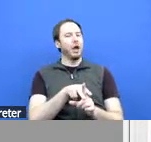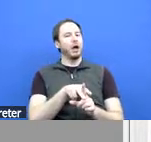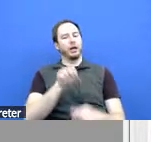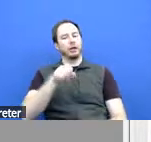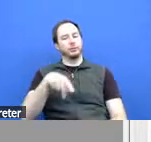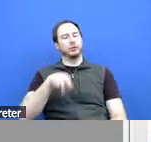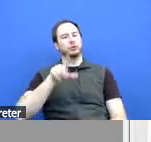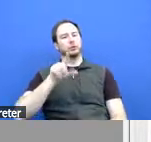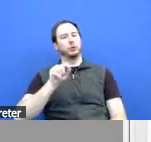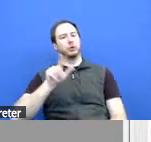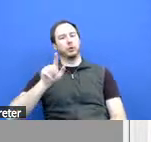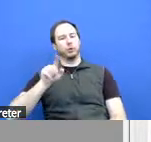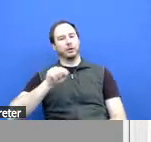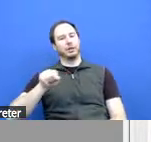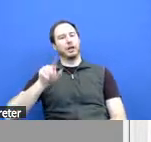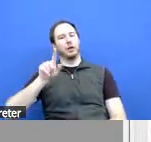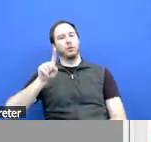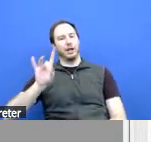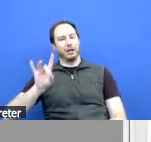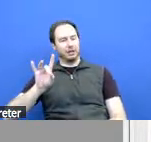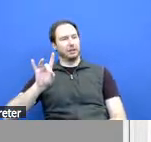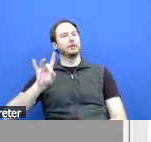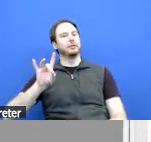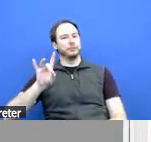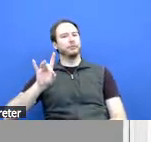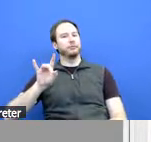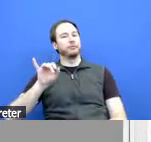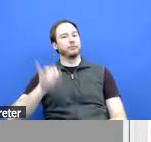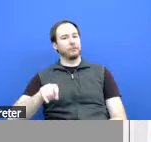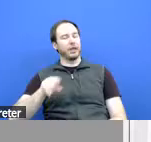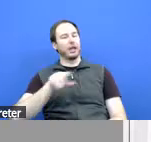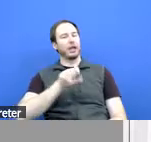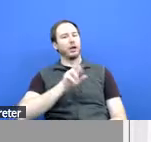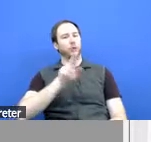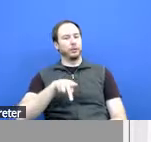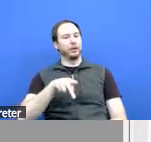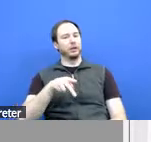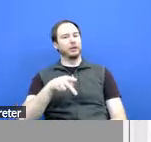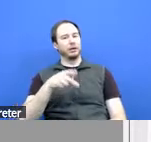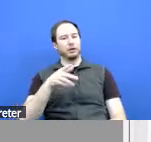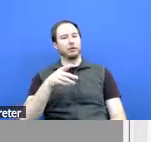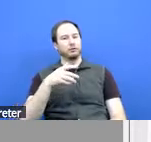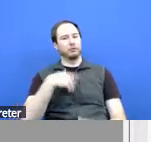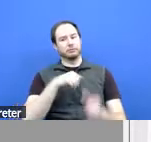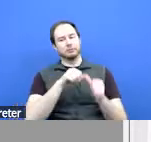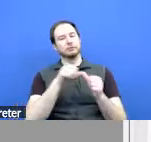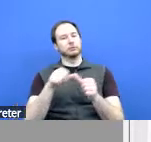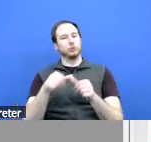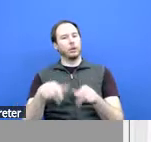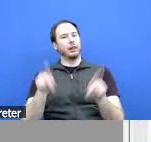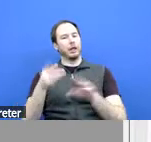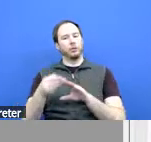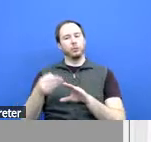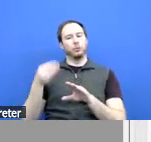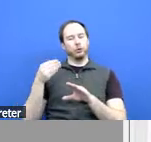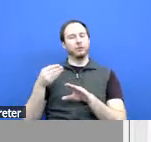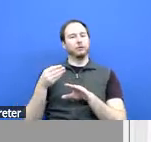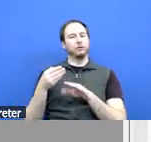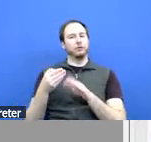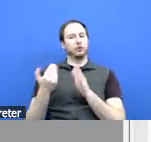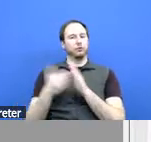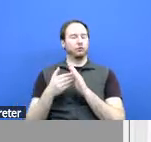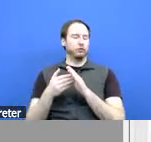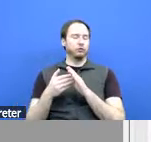SP 2021-18. And that special use permit has been issued to allow previous redevelopment of